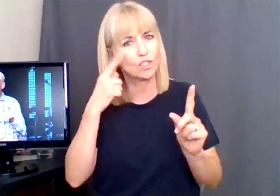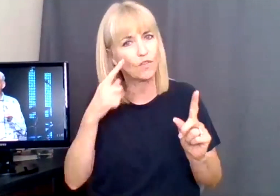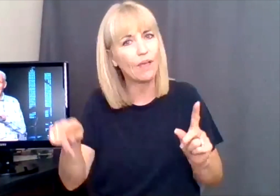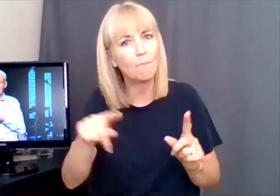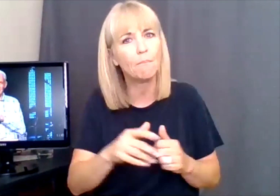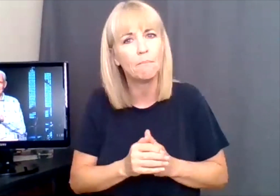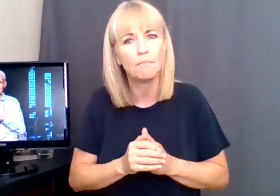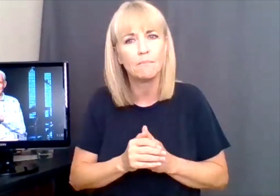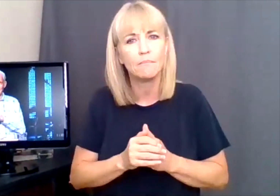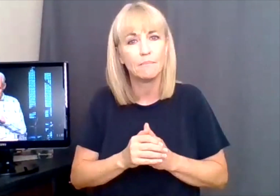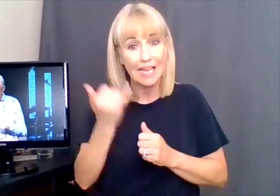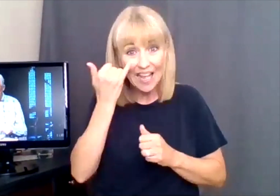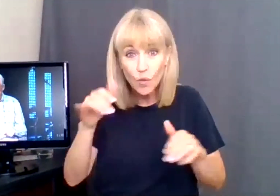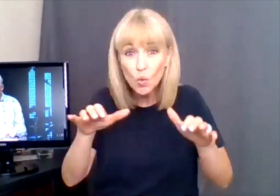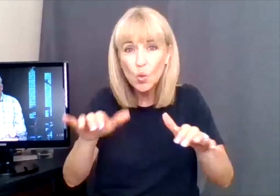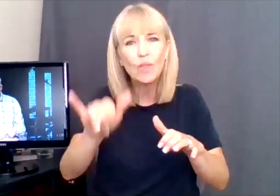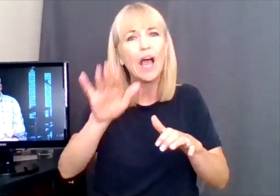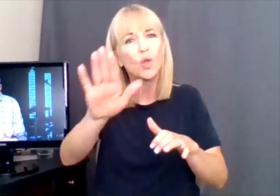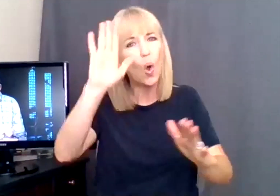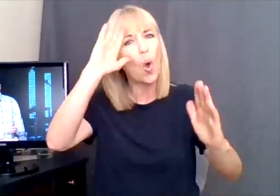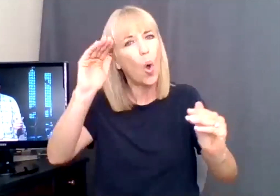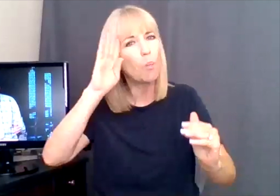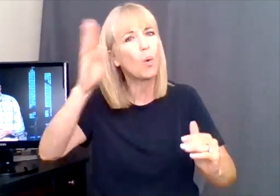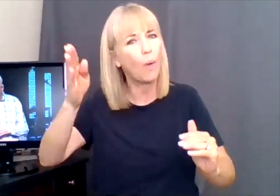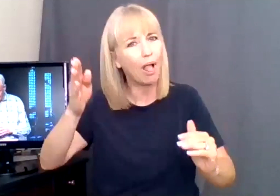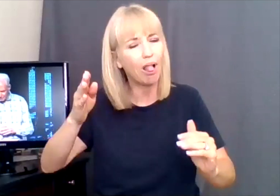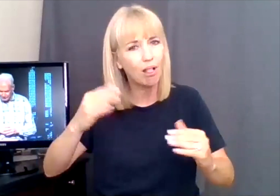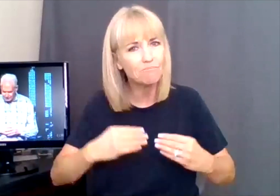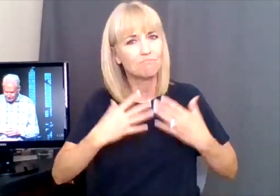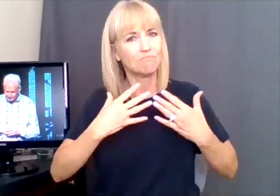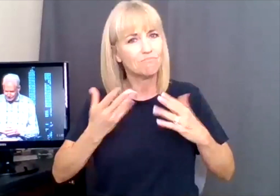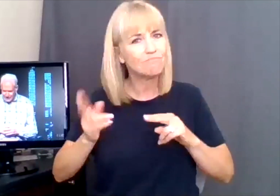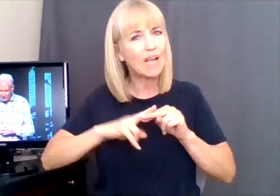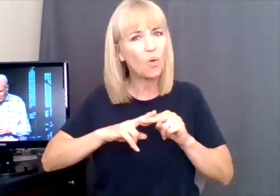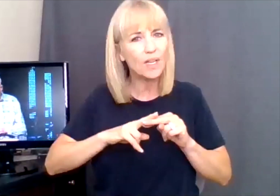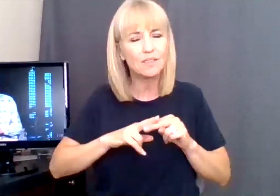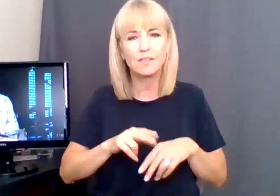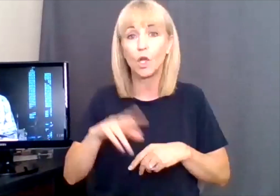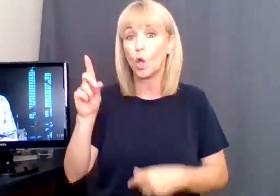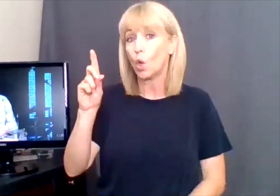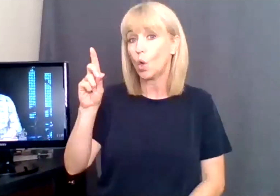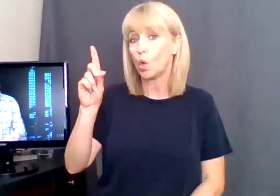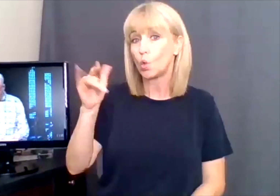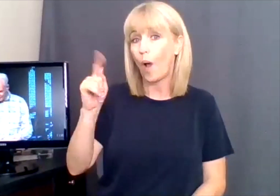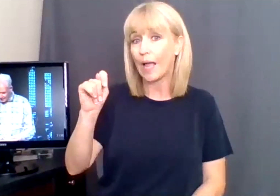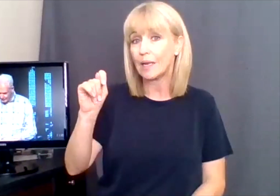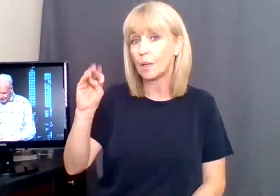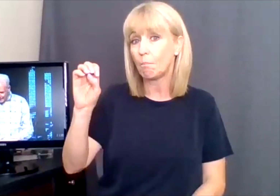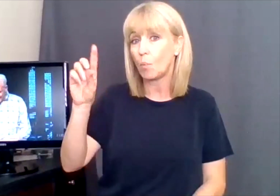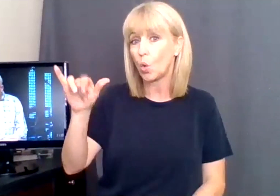would our hope rise? Because Jesus is in control. Dwight Moody said this, I'm only one, but I am